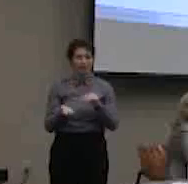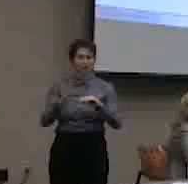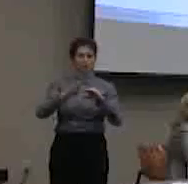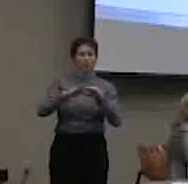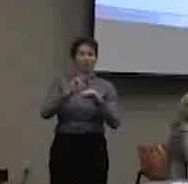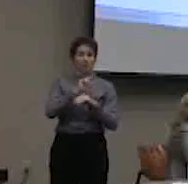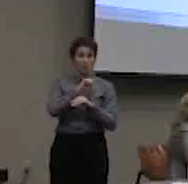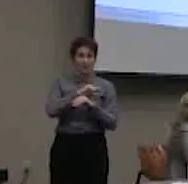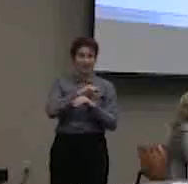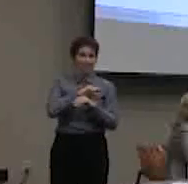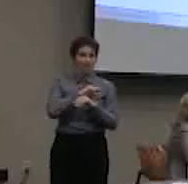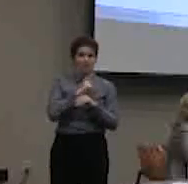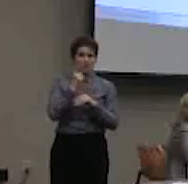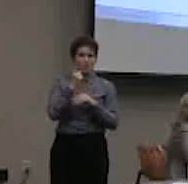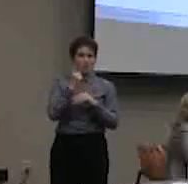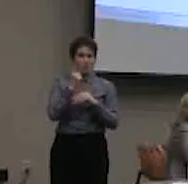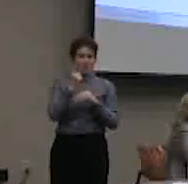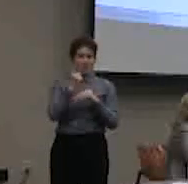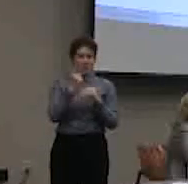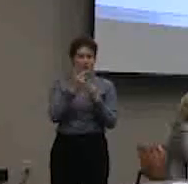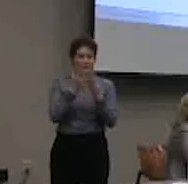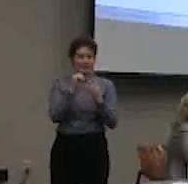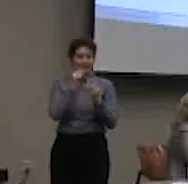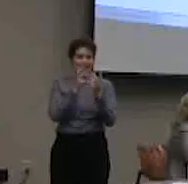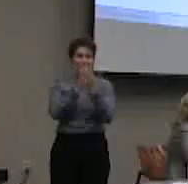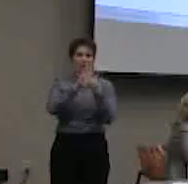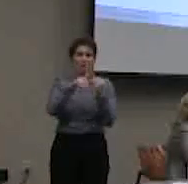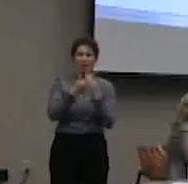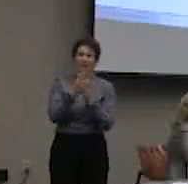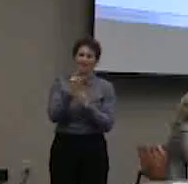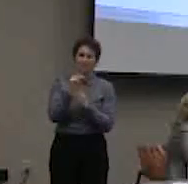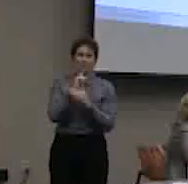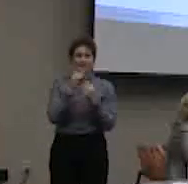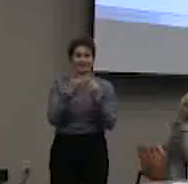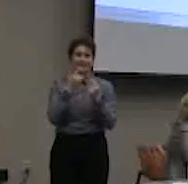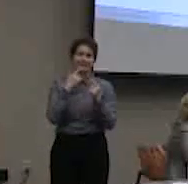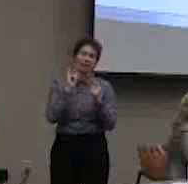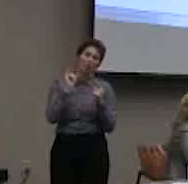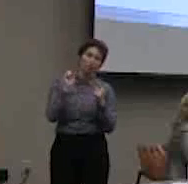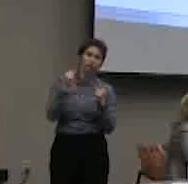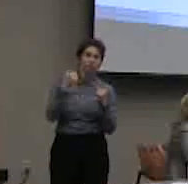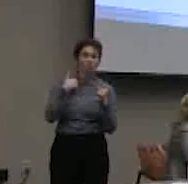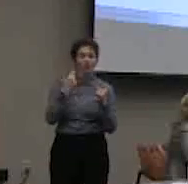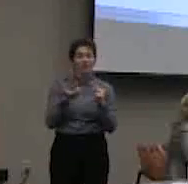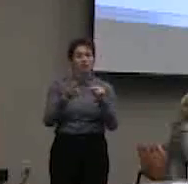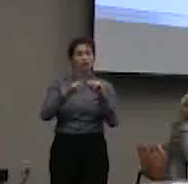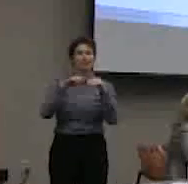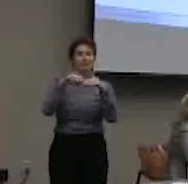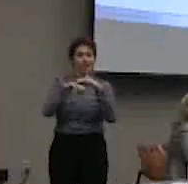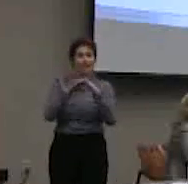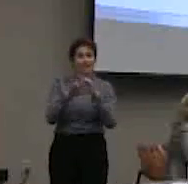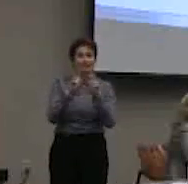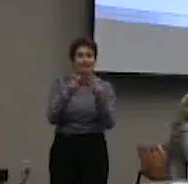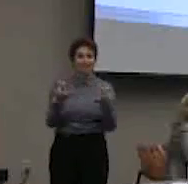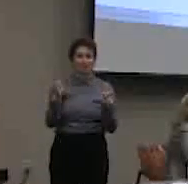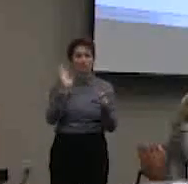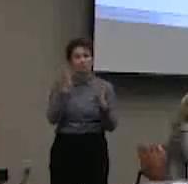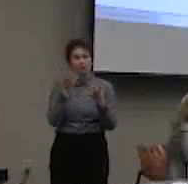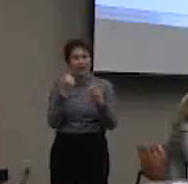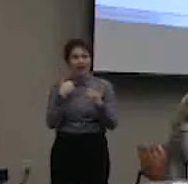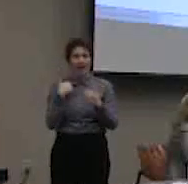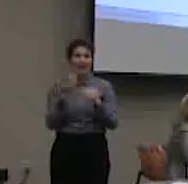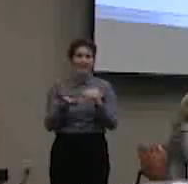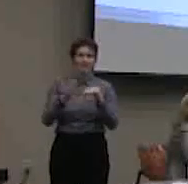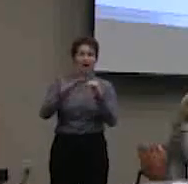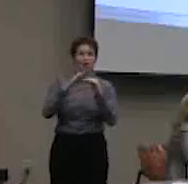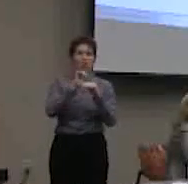not fit all. So I think that certainly it's an easy backstop to say we want to have increased access to seats and we want to have higher quality in those seats. But it goes back